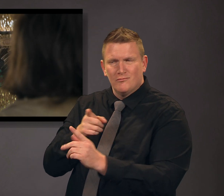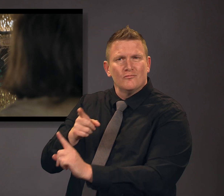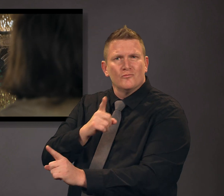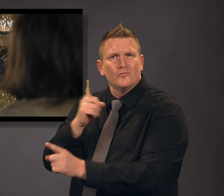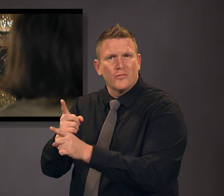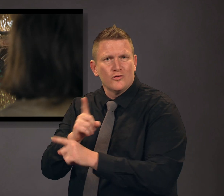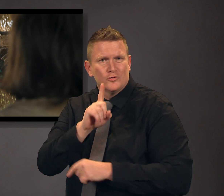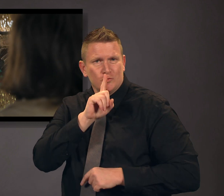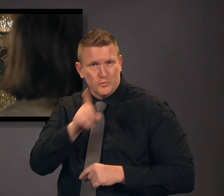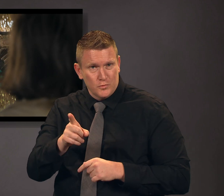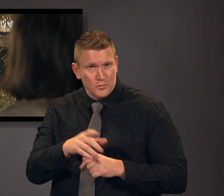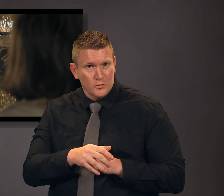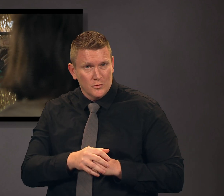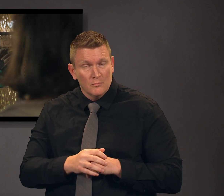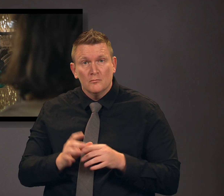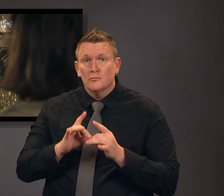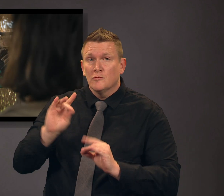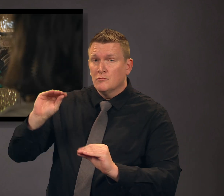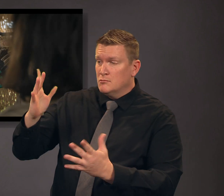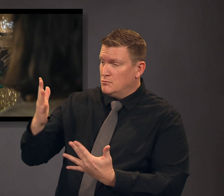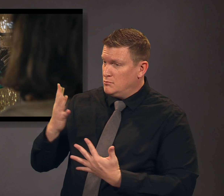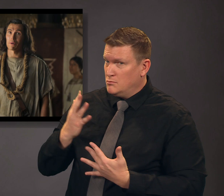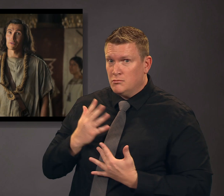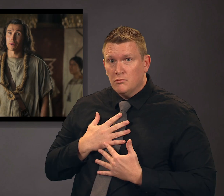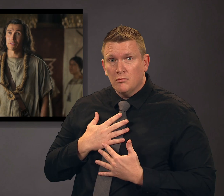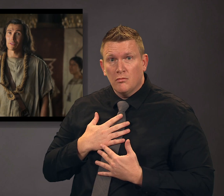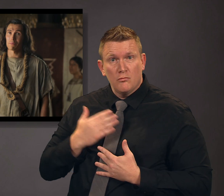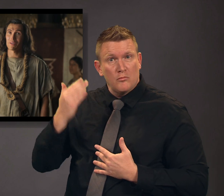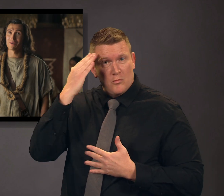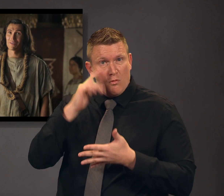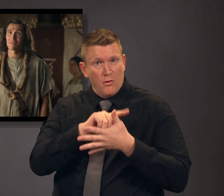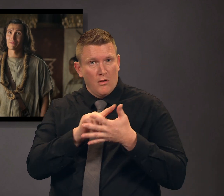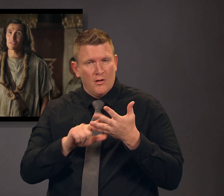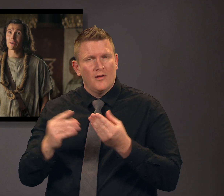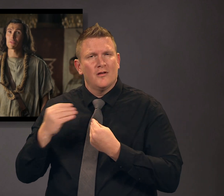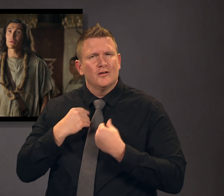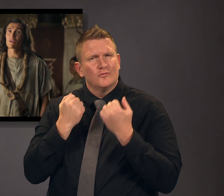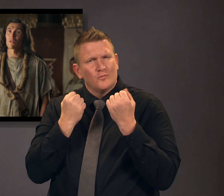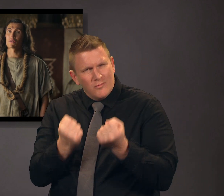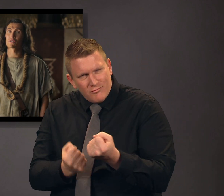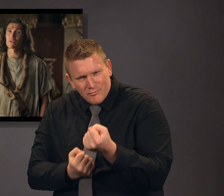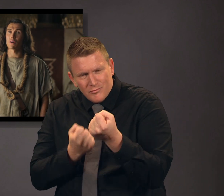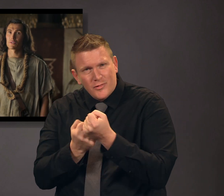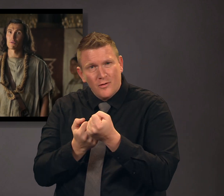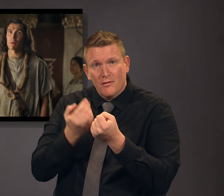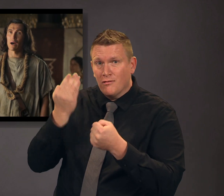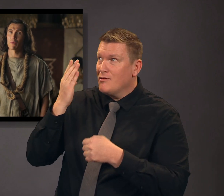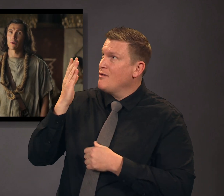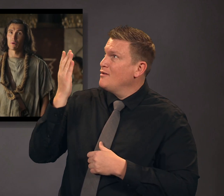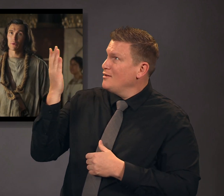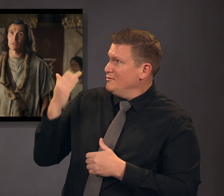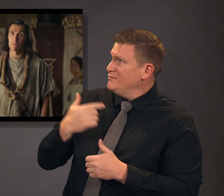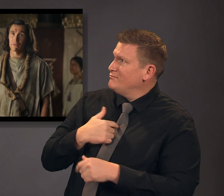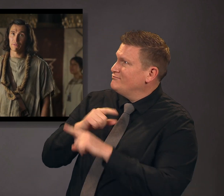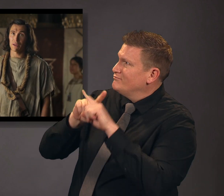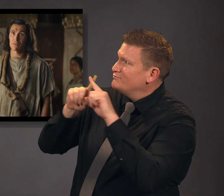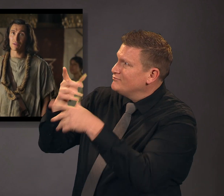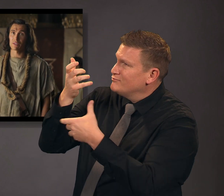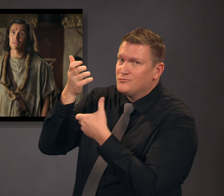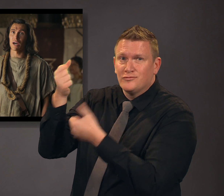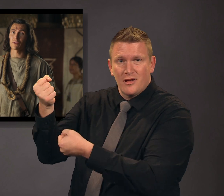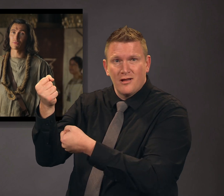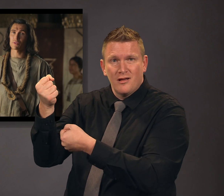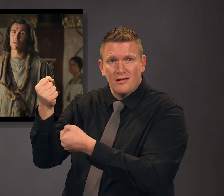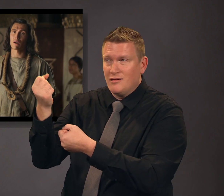just and true. And a portion of that Spirit dwelleth in me, which giveth me knowledge and also power according to my faith